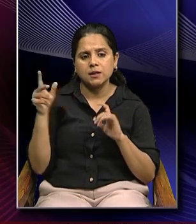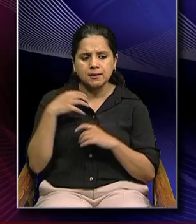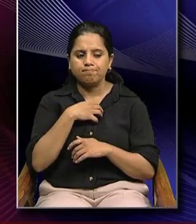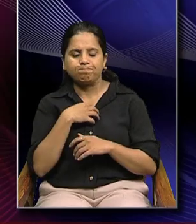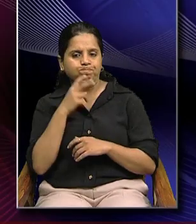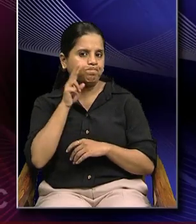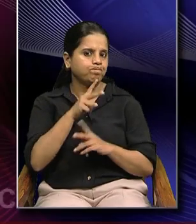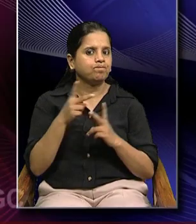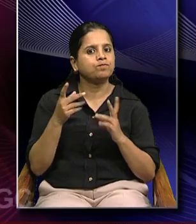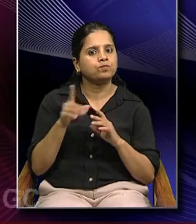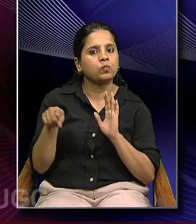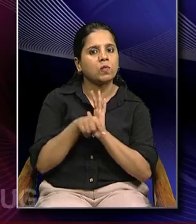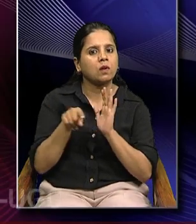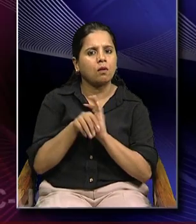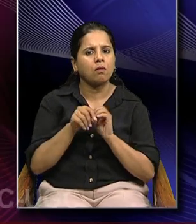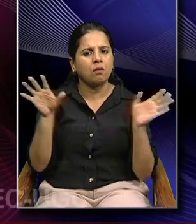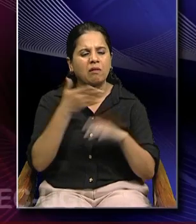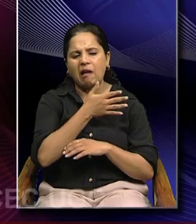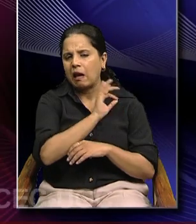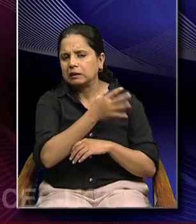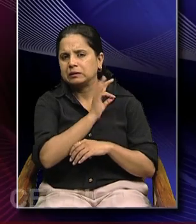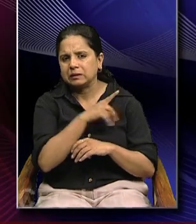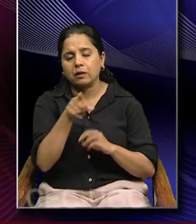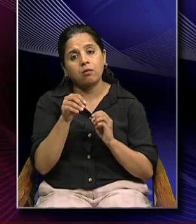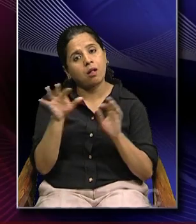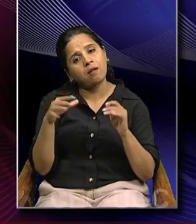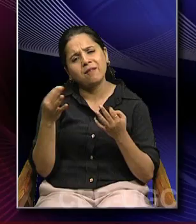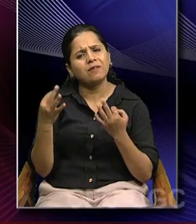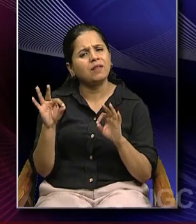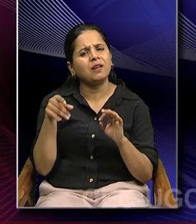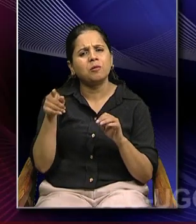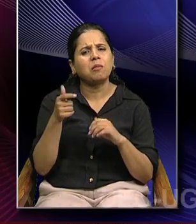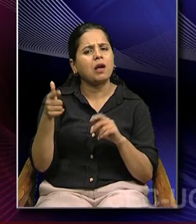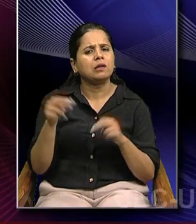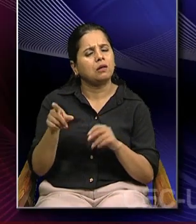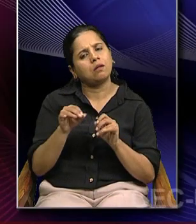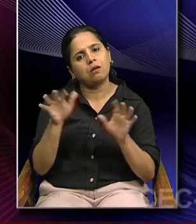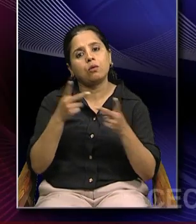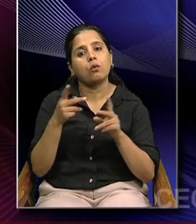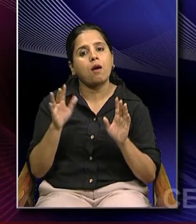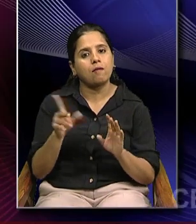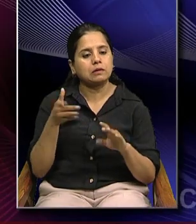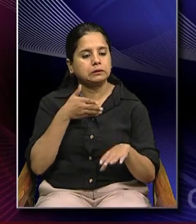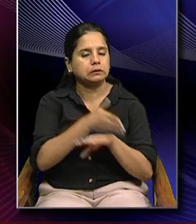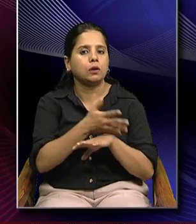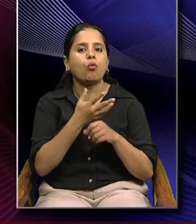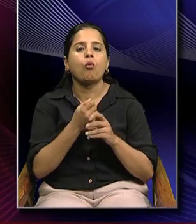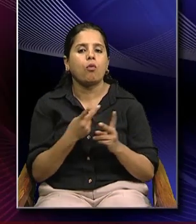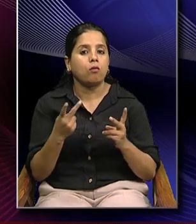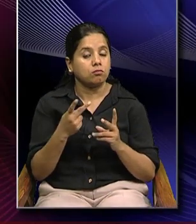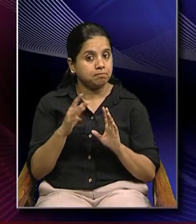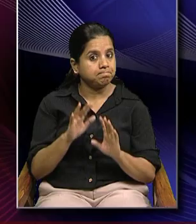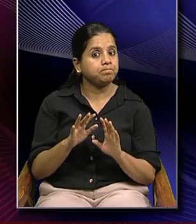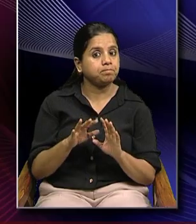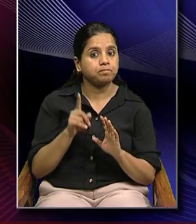actually doing a negative publicity of your brand free of cost, and causing not only